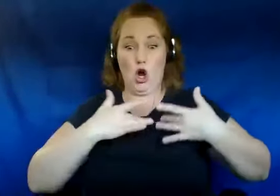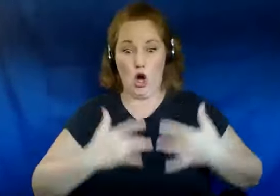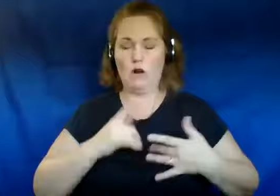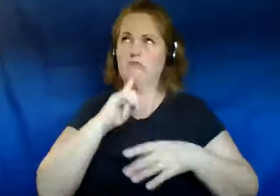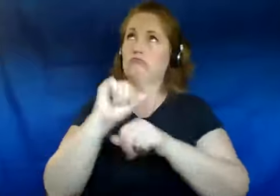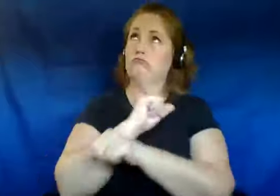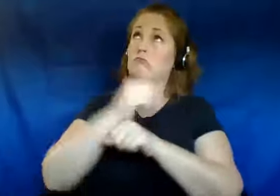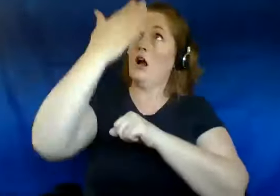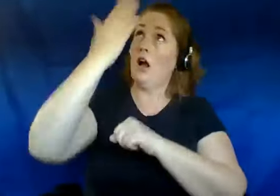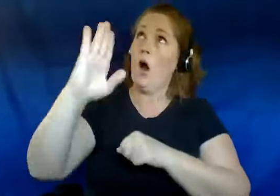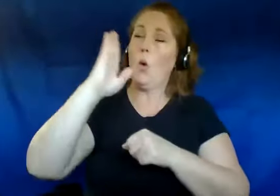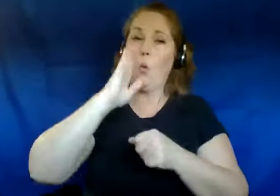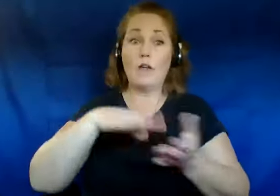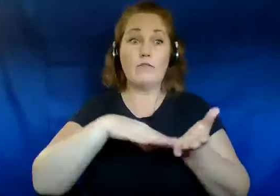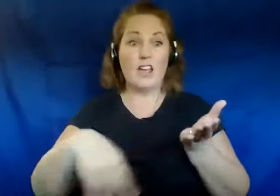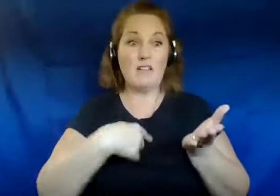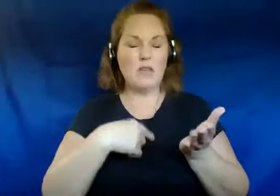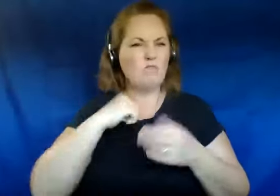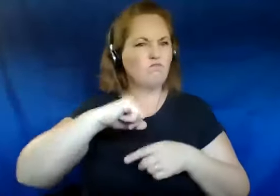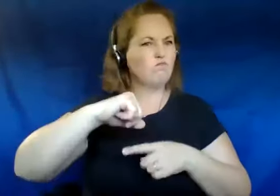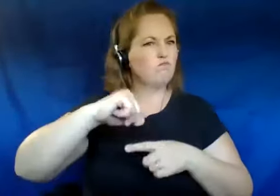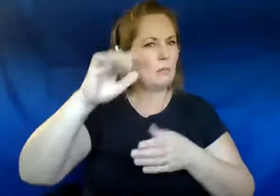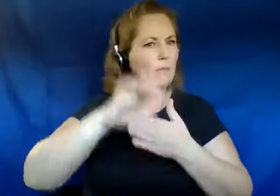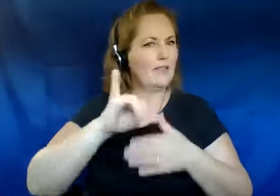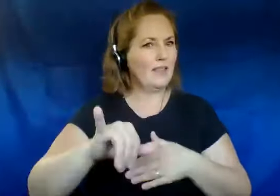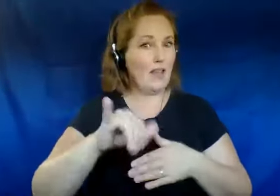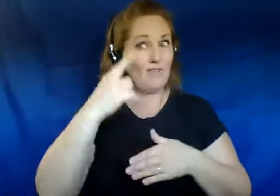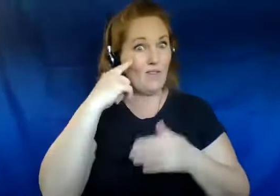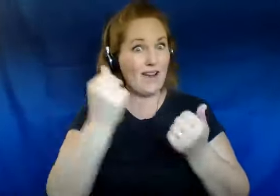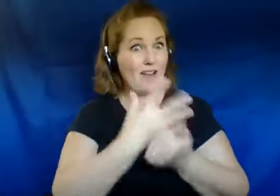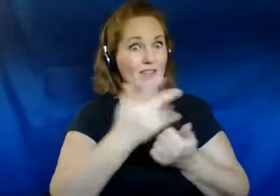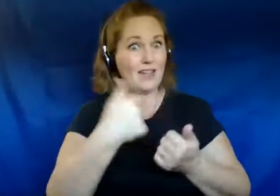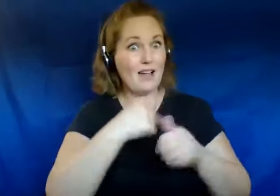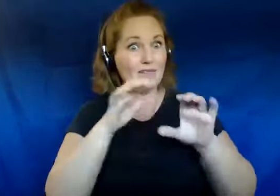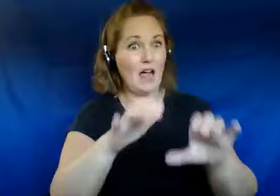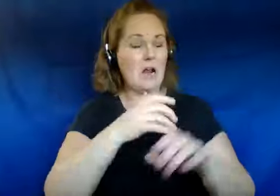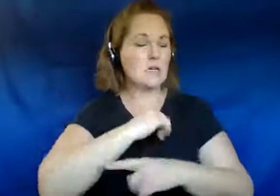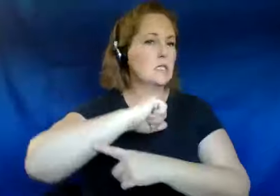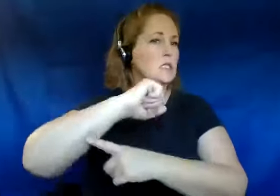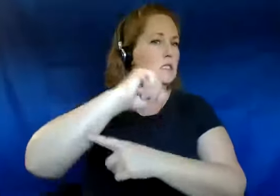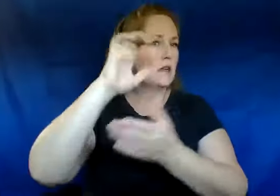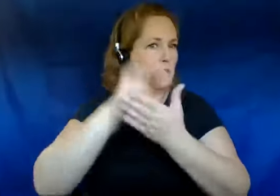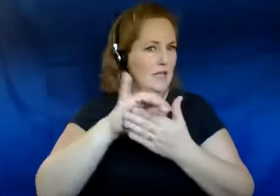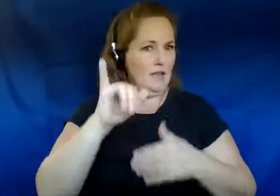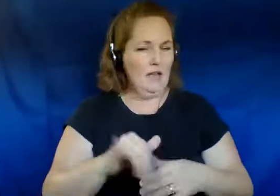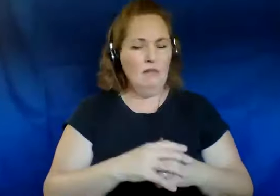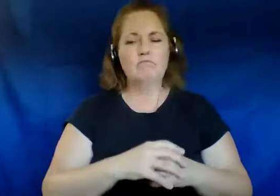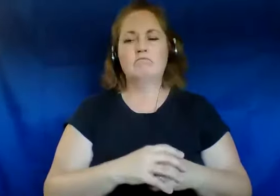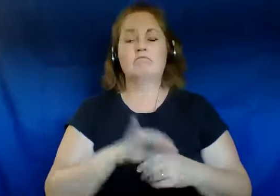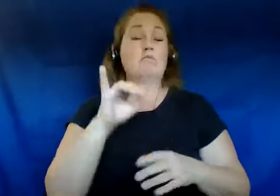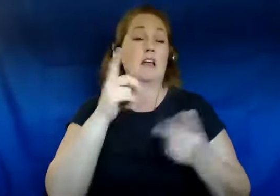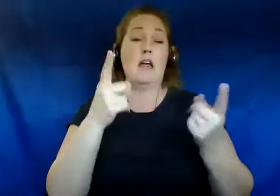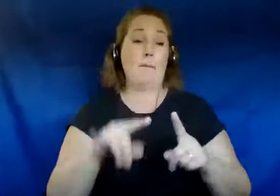would forgive me for all the things I had done. And what happened is I went to that church that